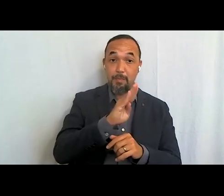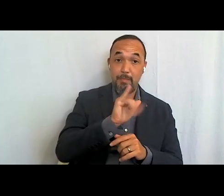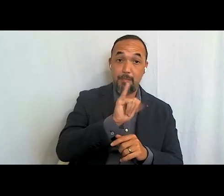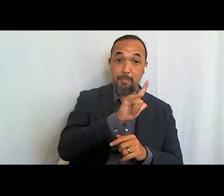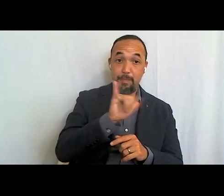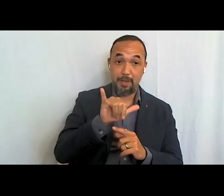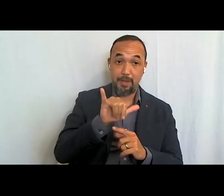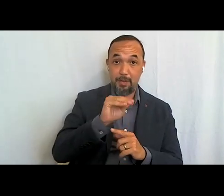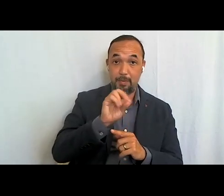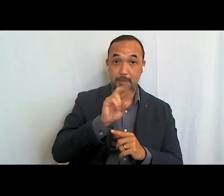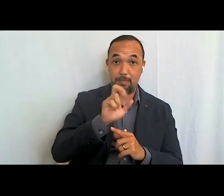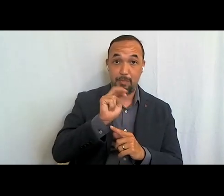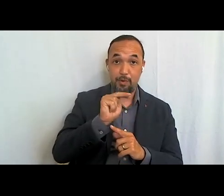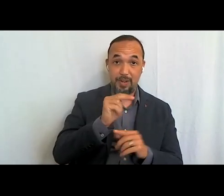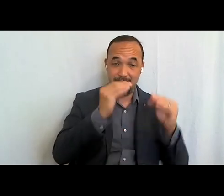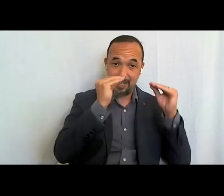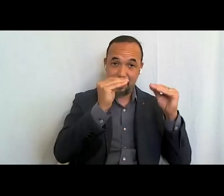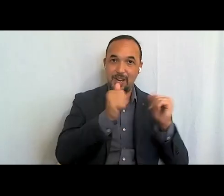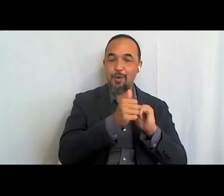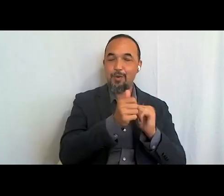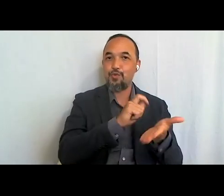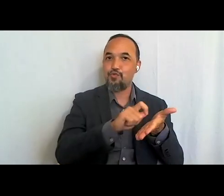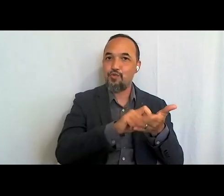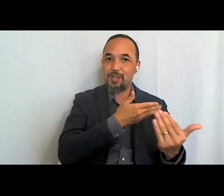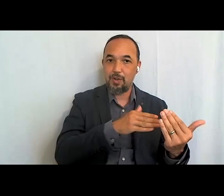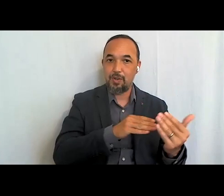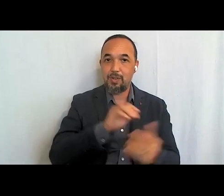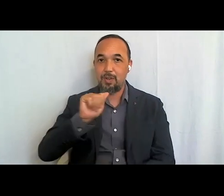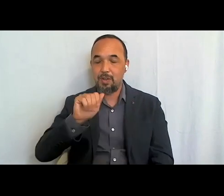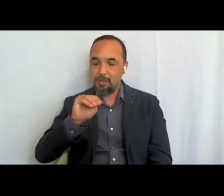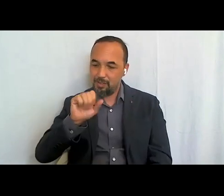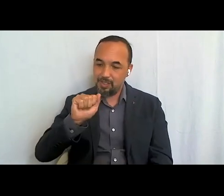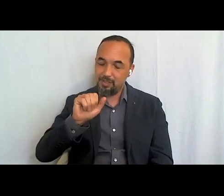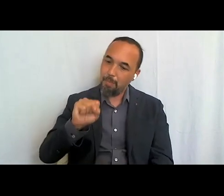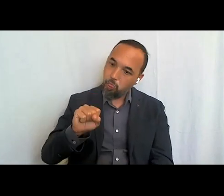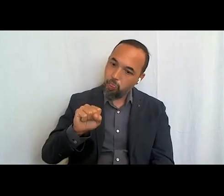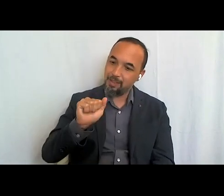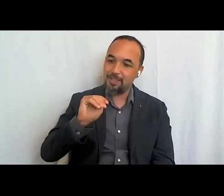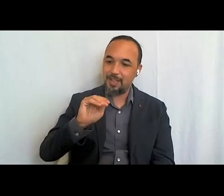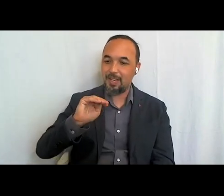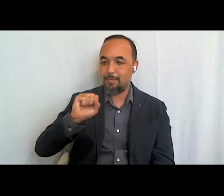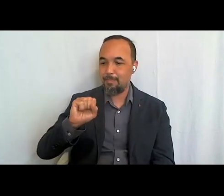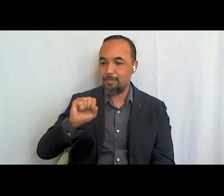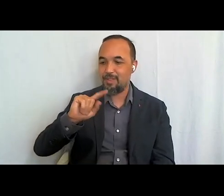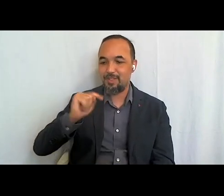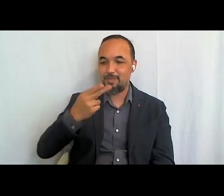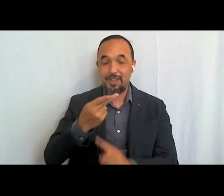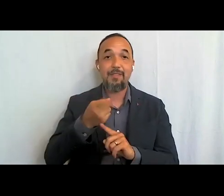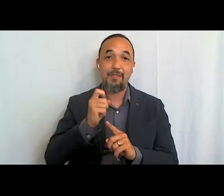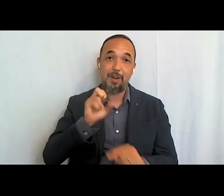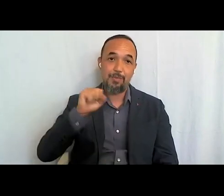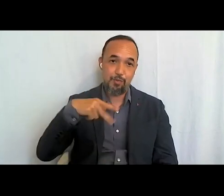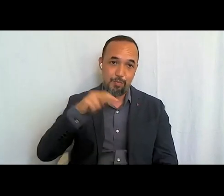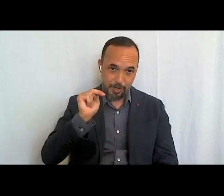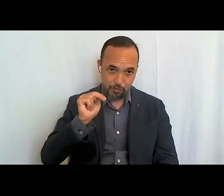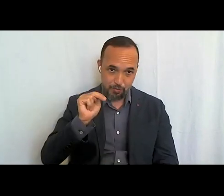Moran teaching songwriting. There's Sam Smith from Supernatural and many other things because she's an amazing actress teaching